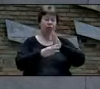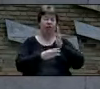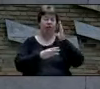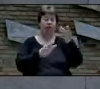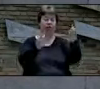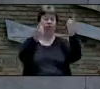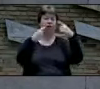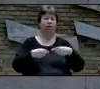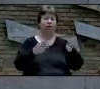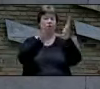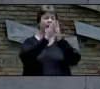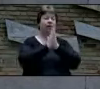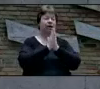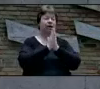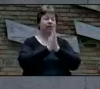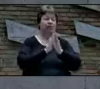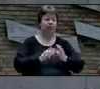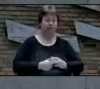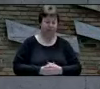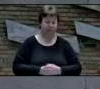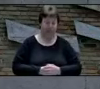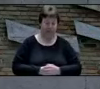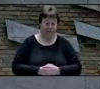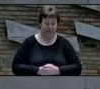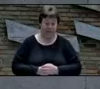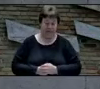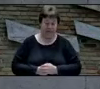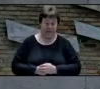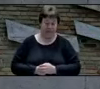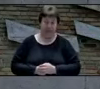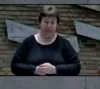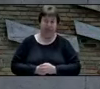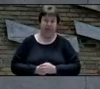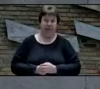the world to come. Amen.